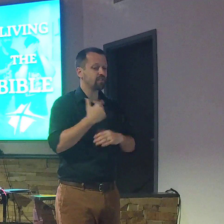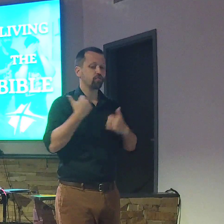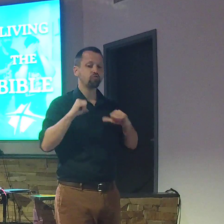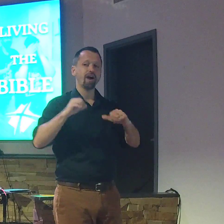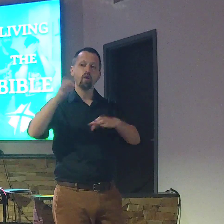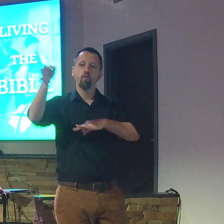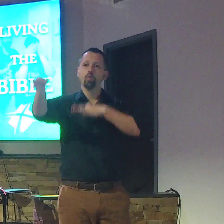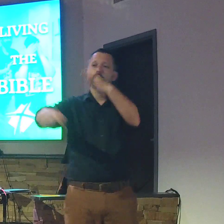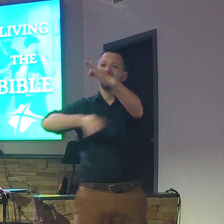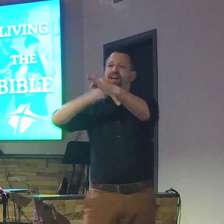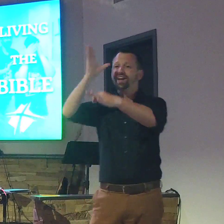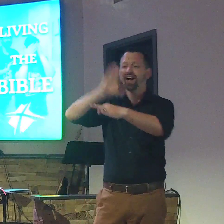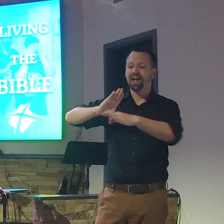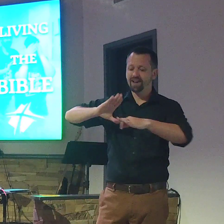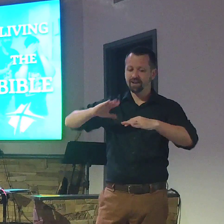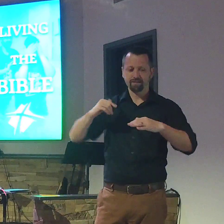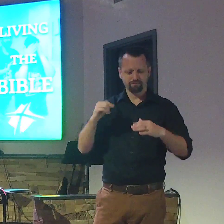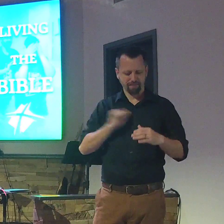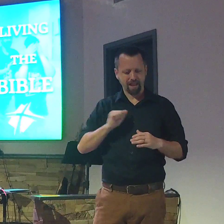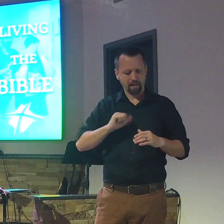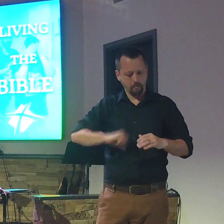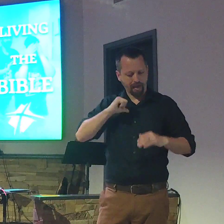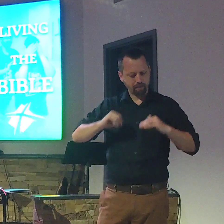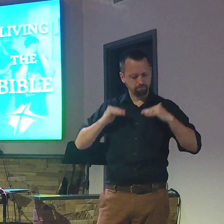by exalting ourselves.